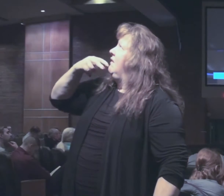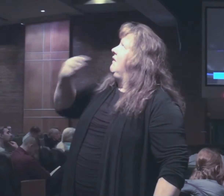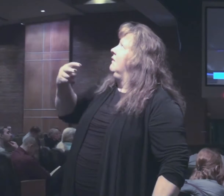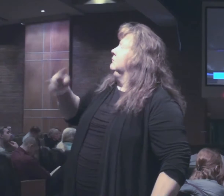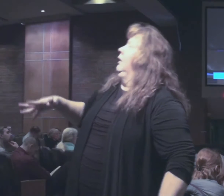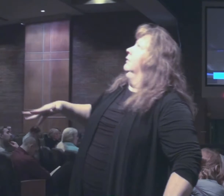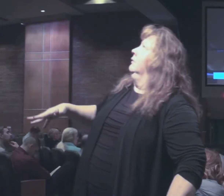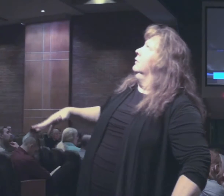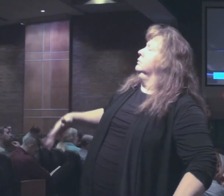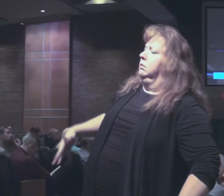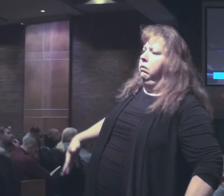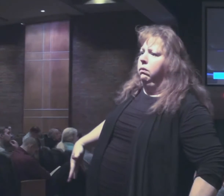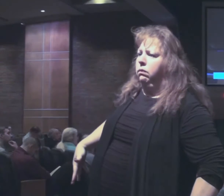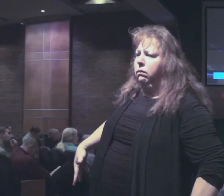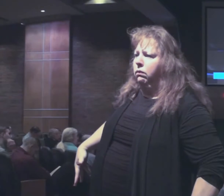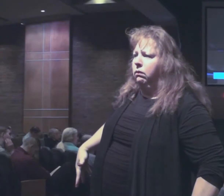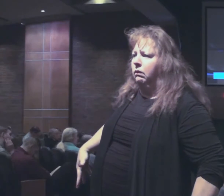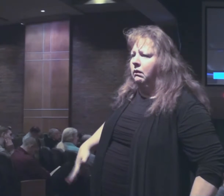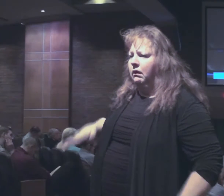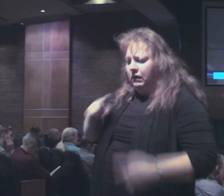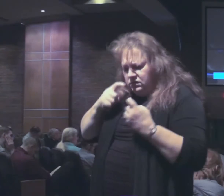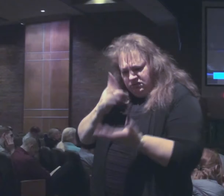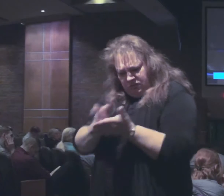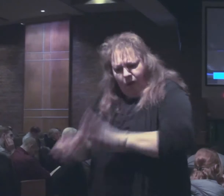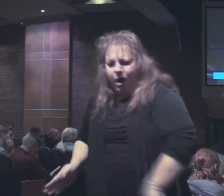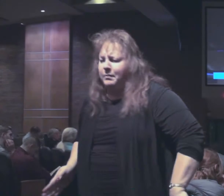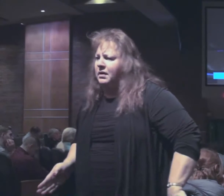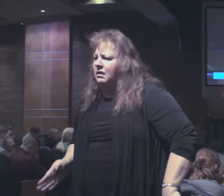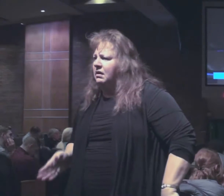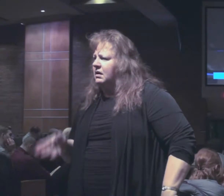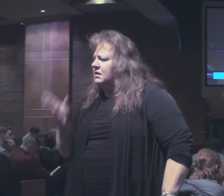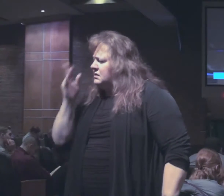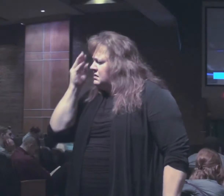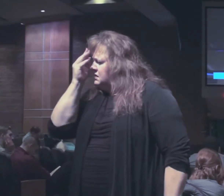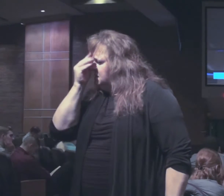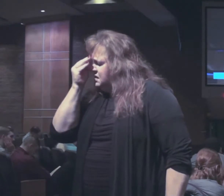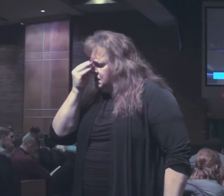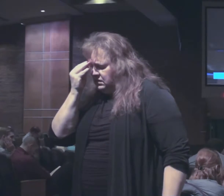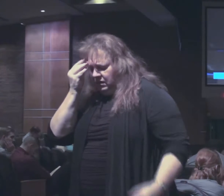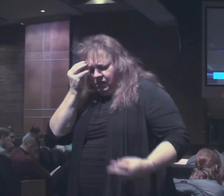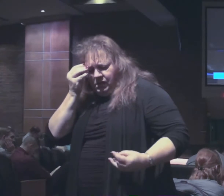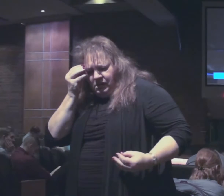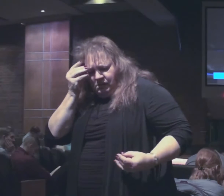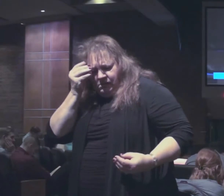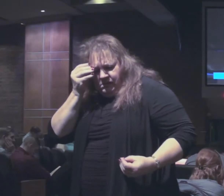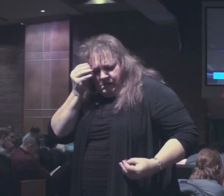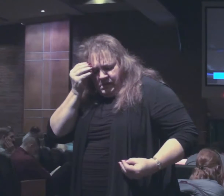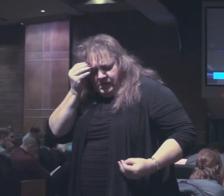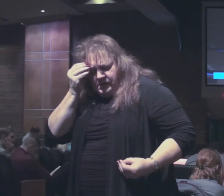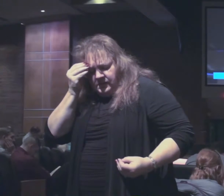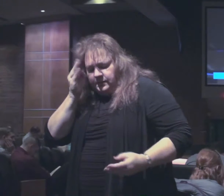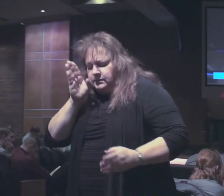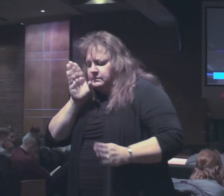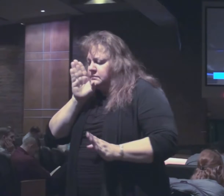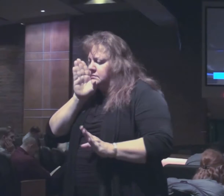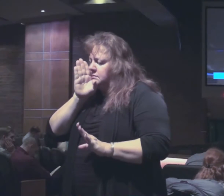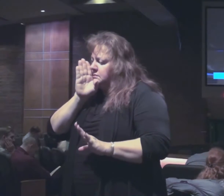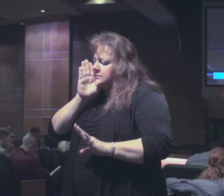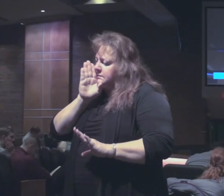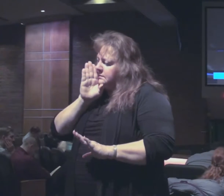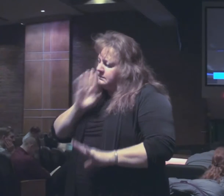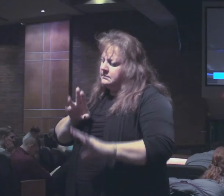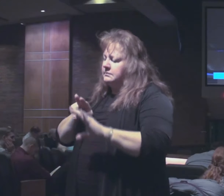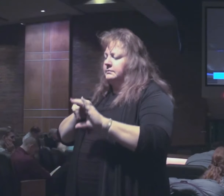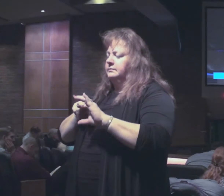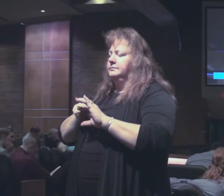tremble. Stop your sin. Meditate in your heart upon your bed and be still.